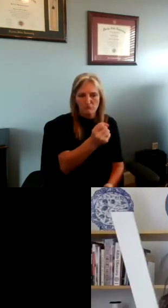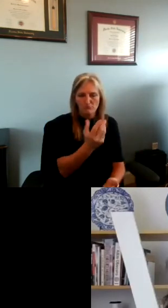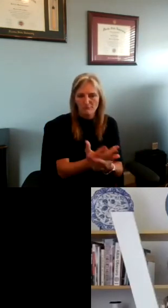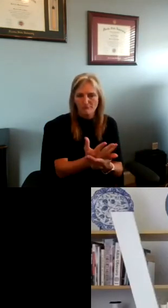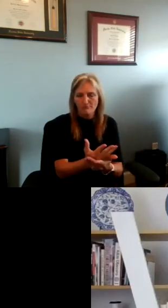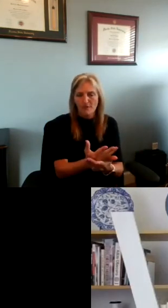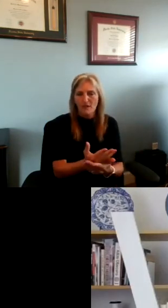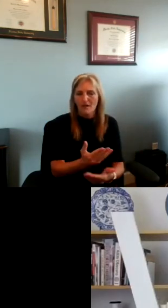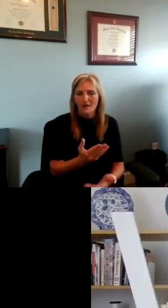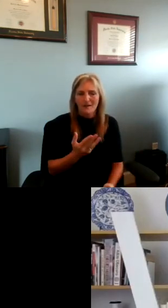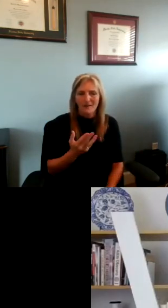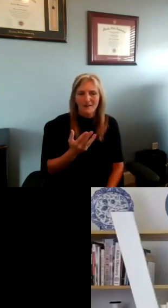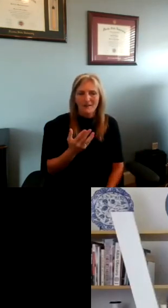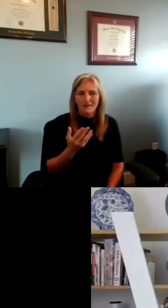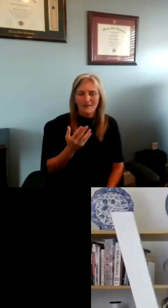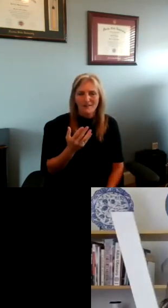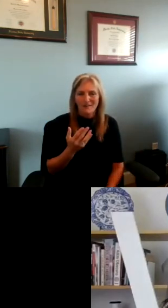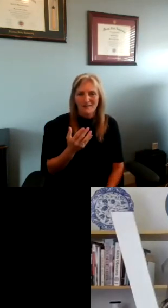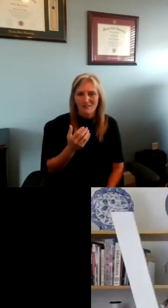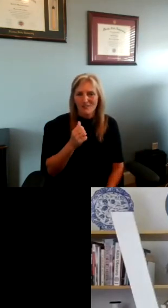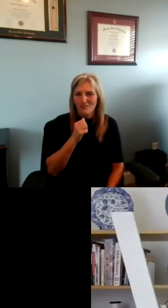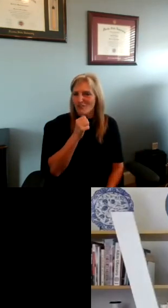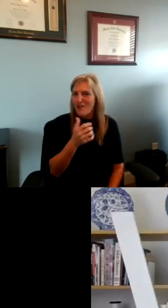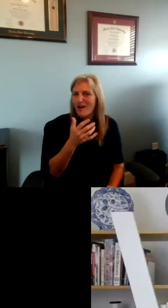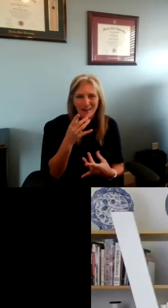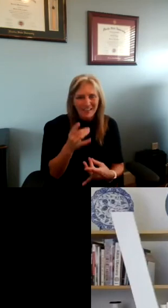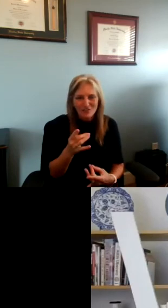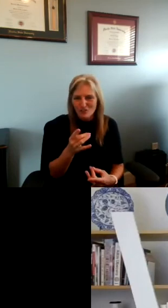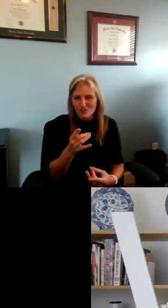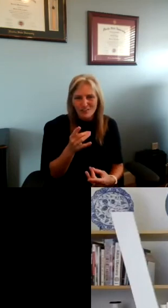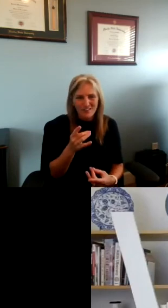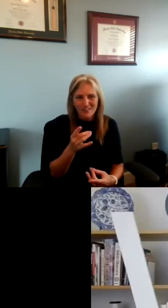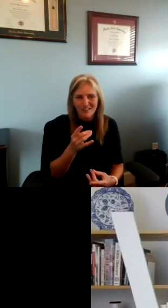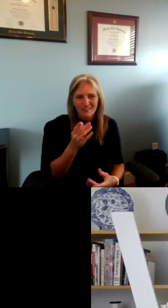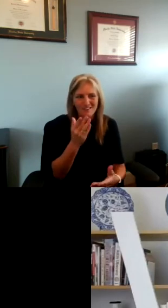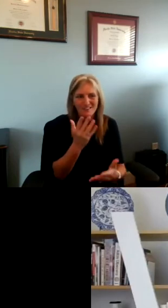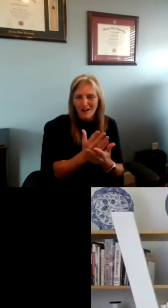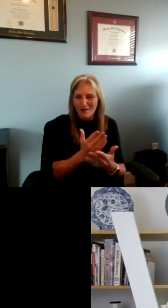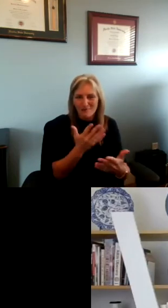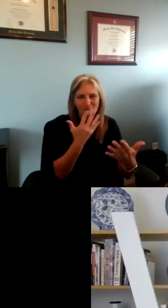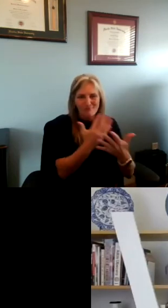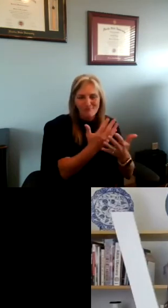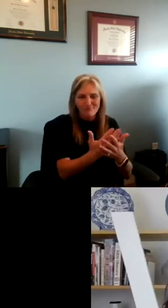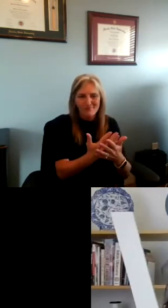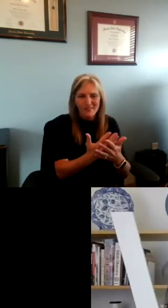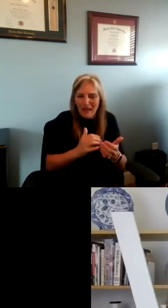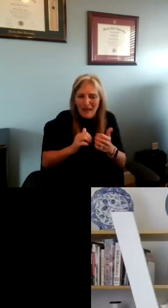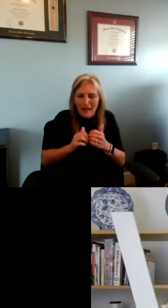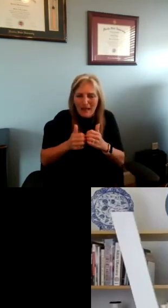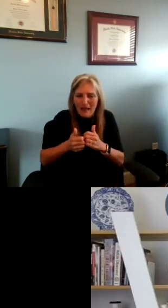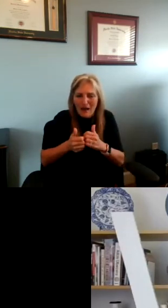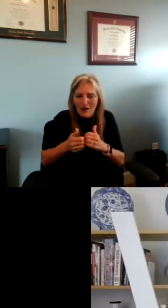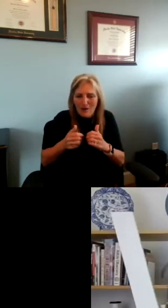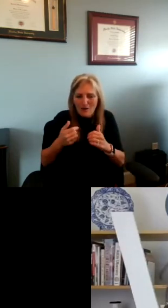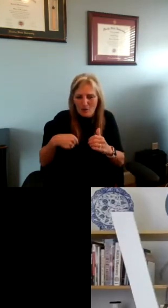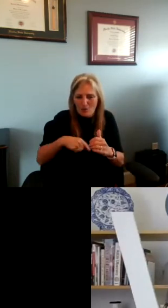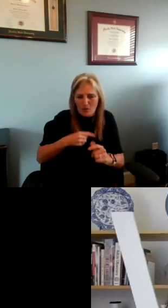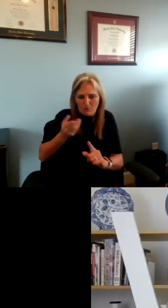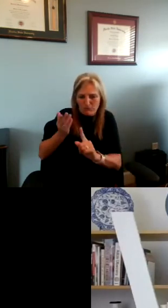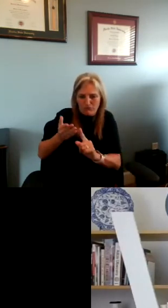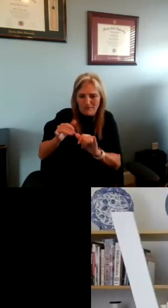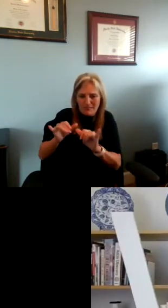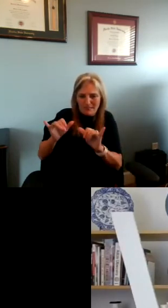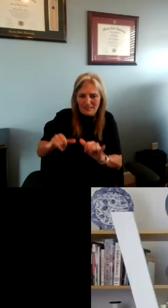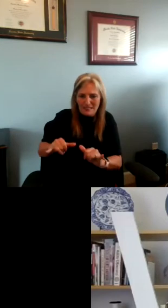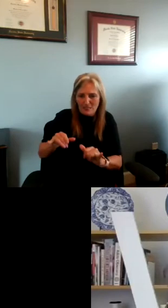They don't necessarily have an interest in decarceration. Is there a way that we can start convincing these systems,